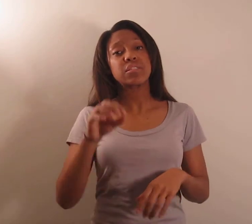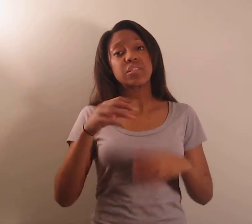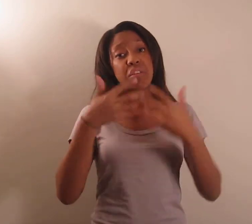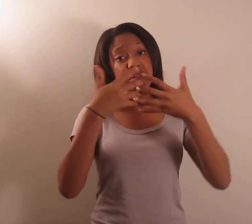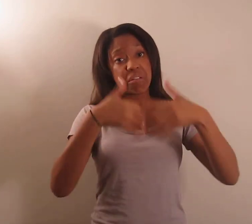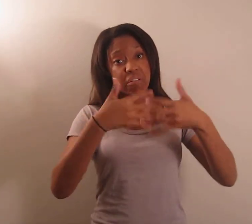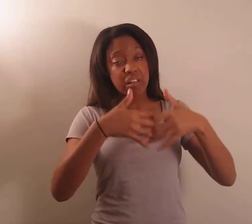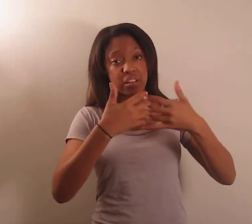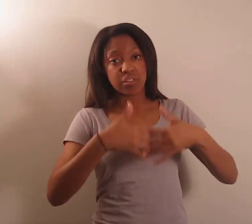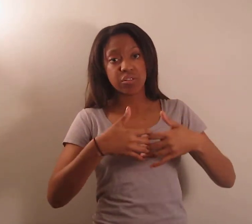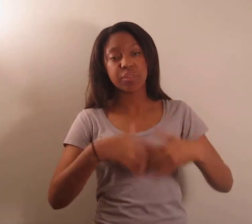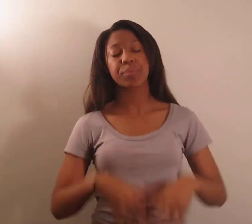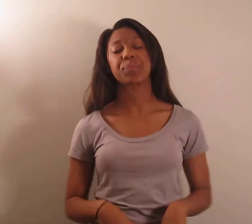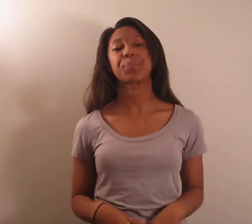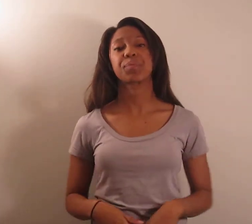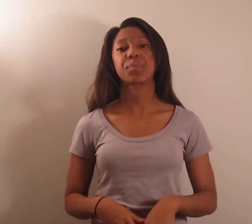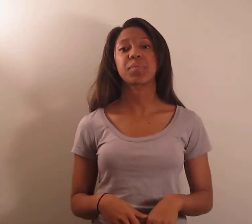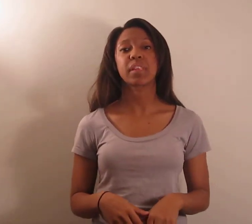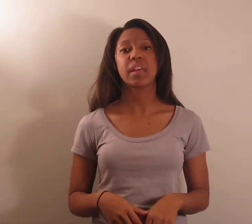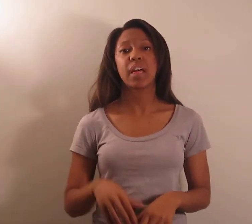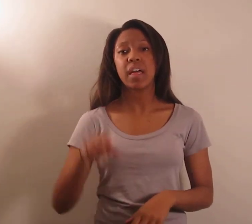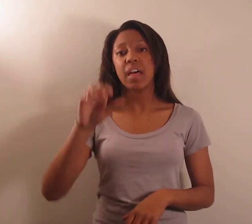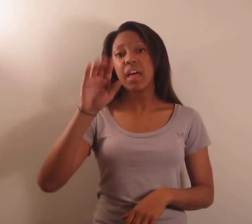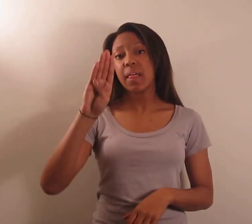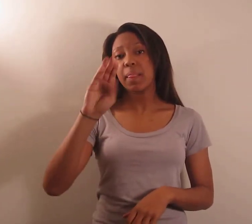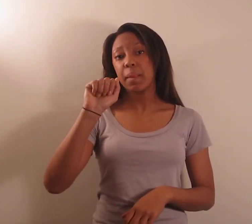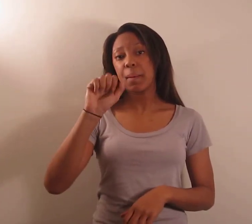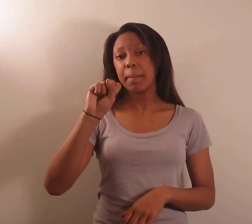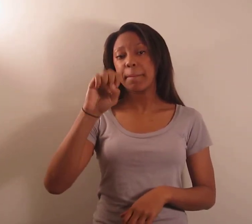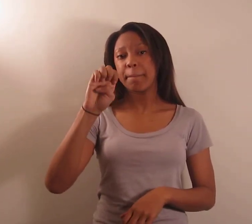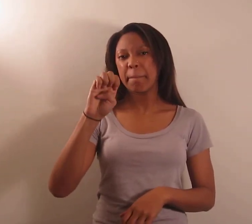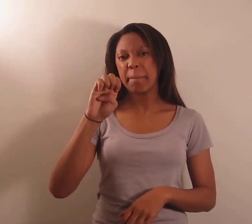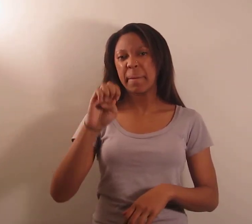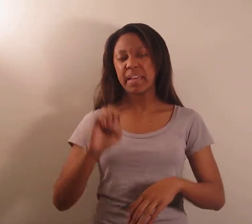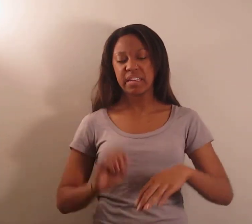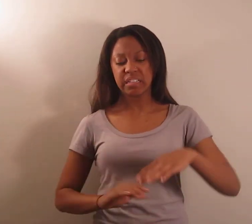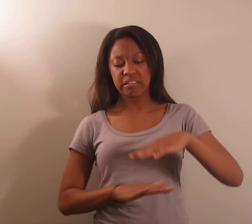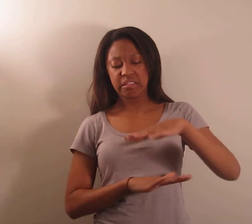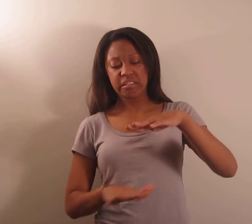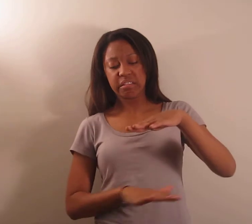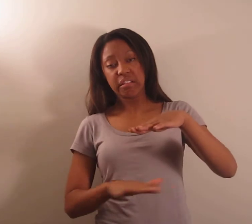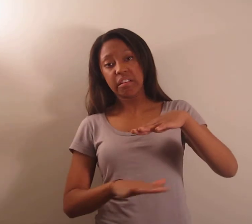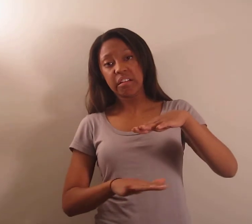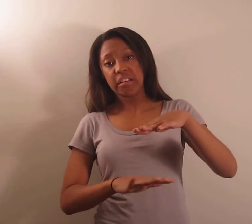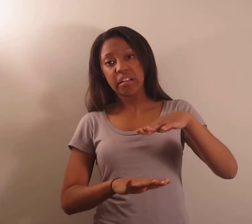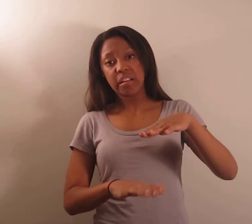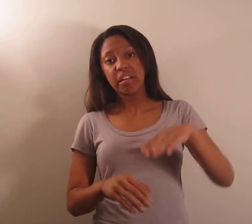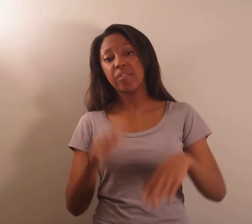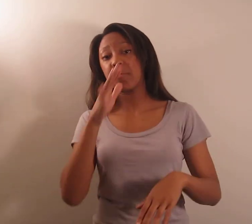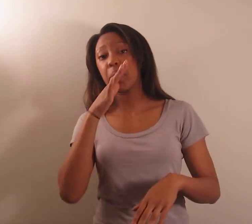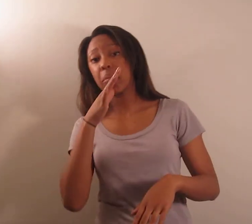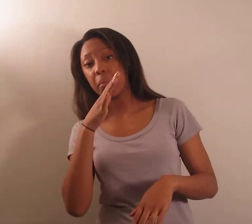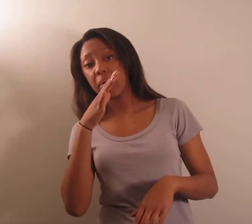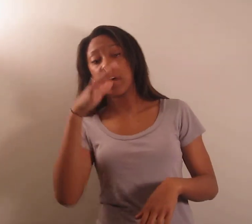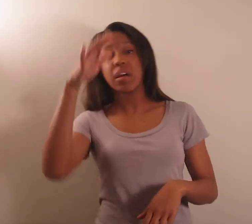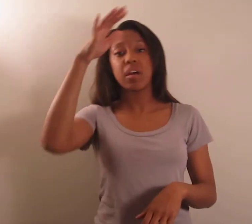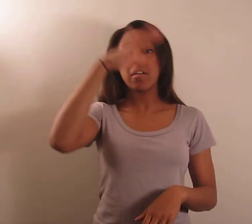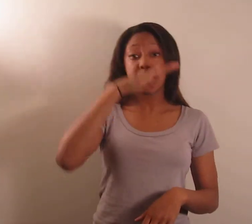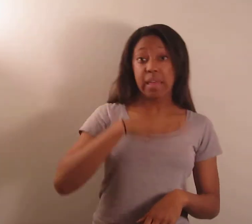At the base of the Ash Building, men and women stepped into wooden freight elevators to ascend to the Triangle Factory on the 8th and 9th